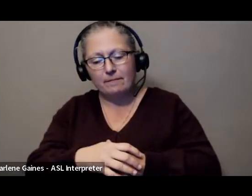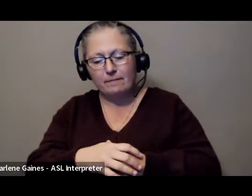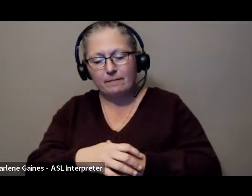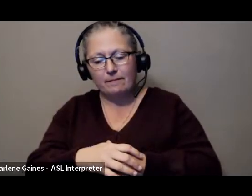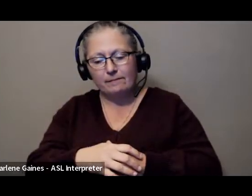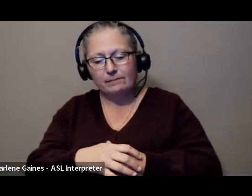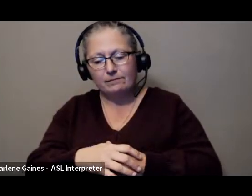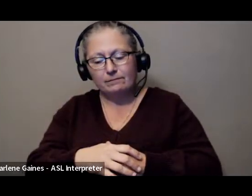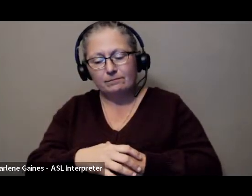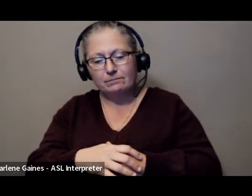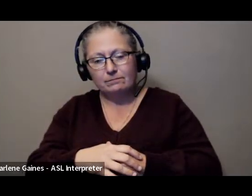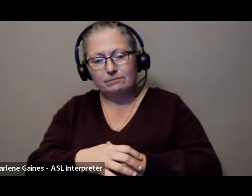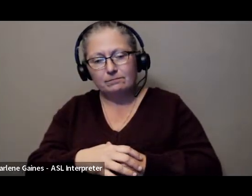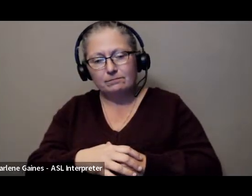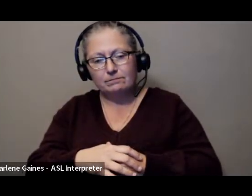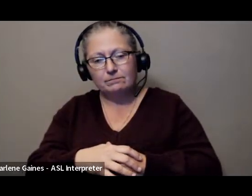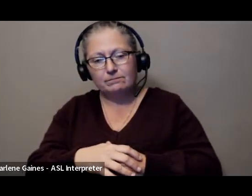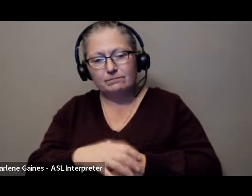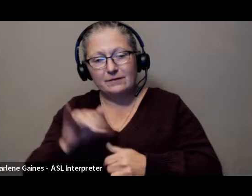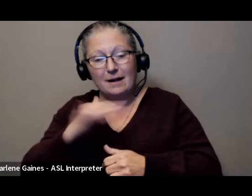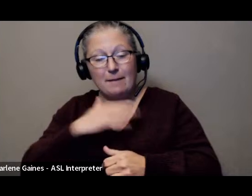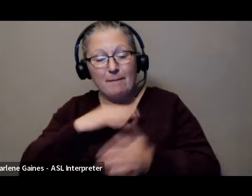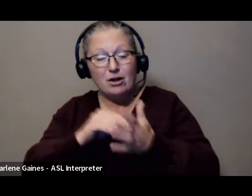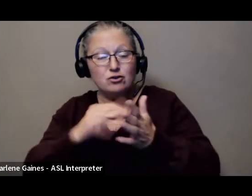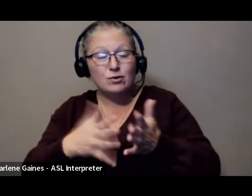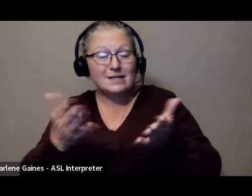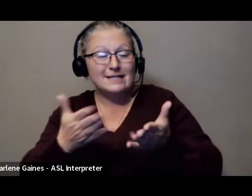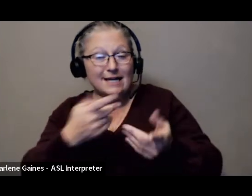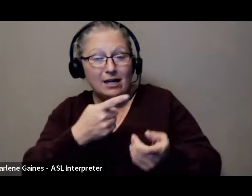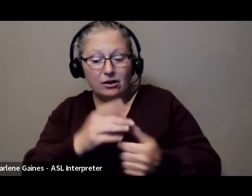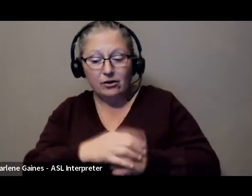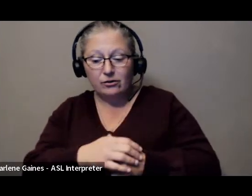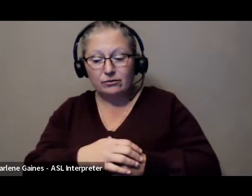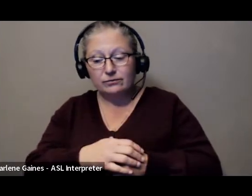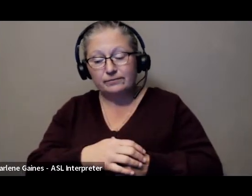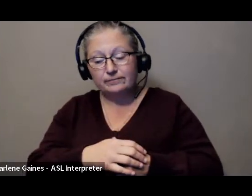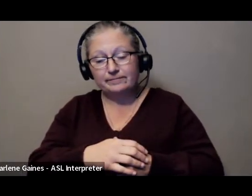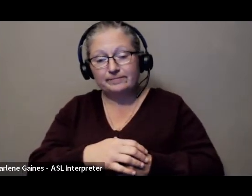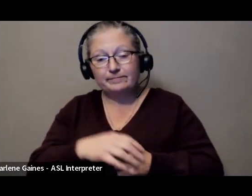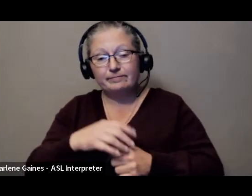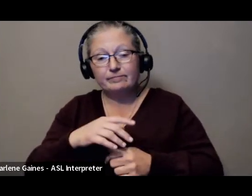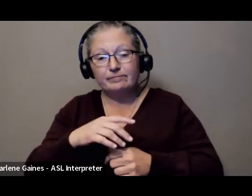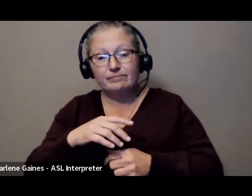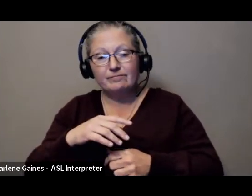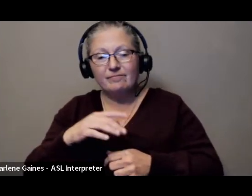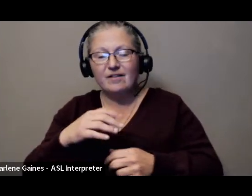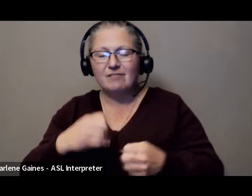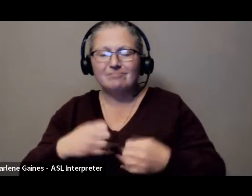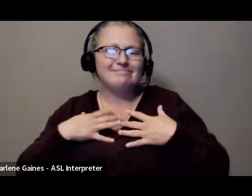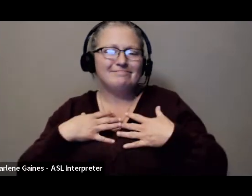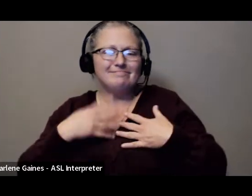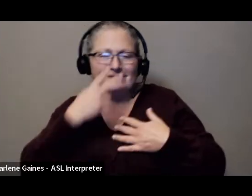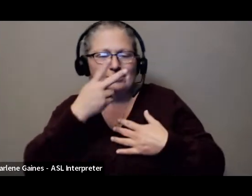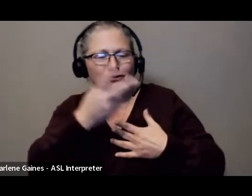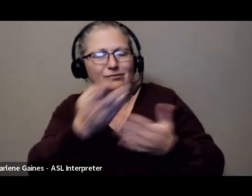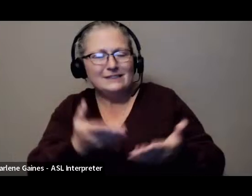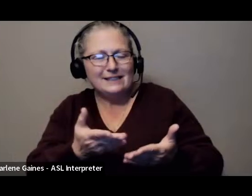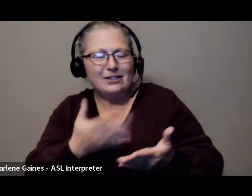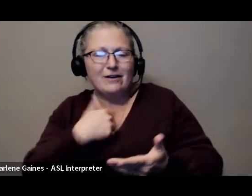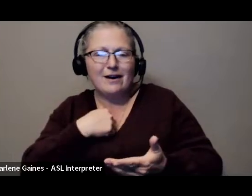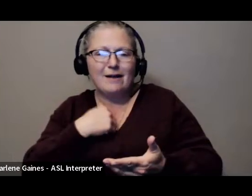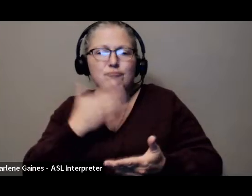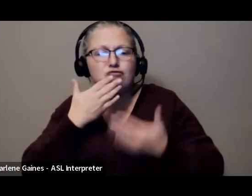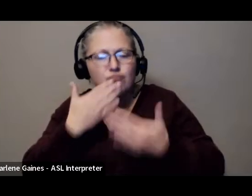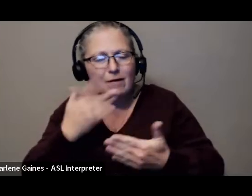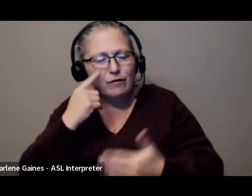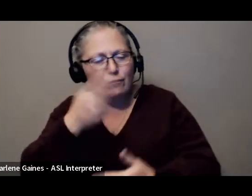I say to my students over here, you know, it is refreshing to have you here. And I am so